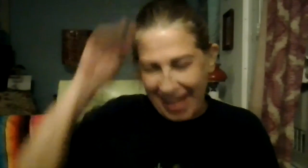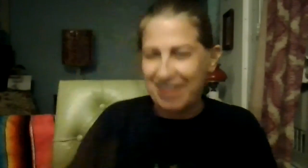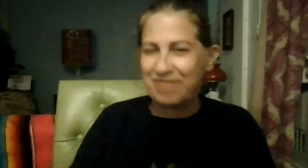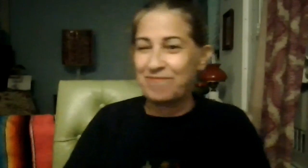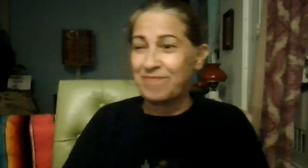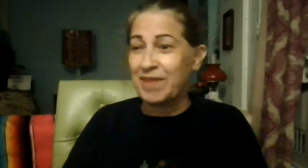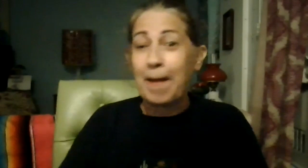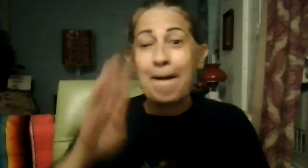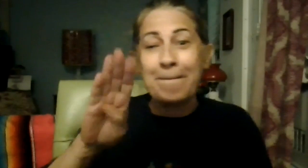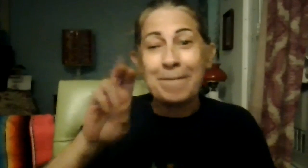I call him Benny Boy.